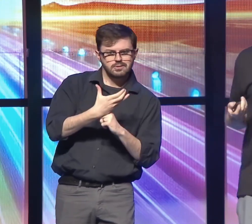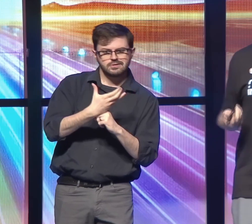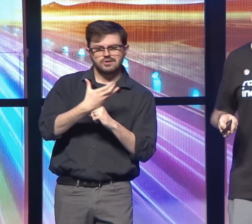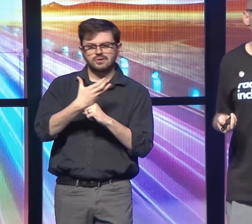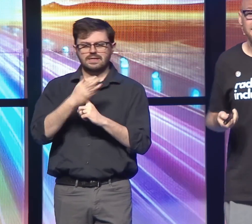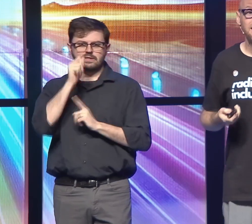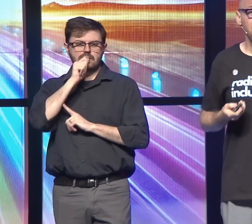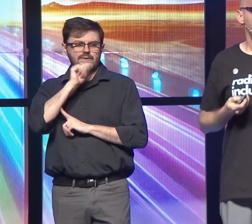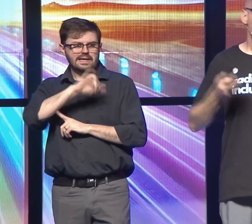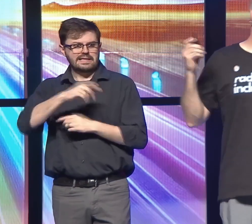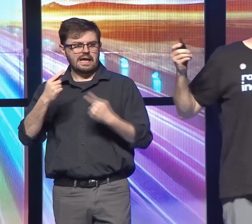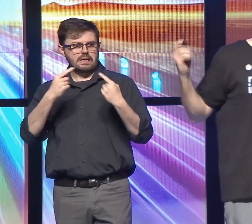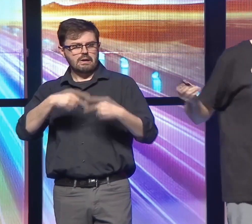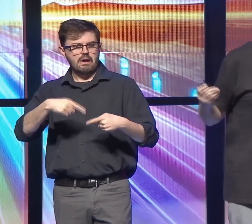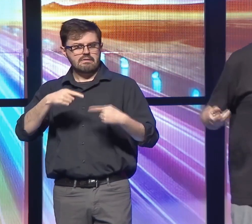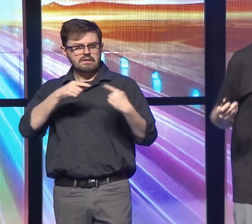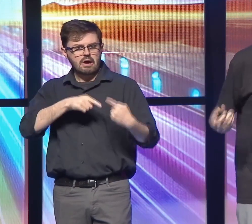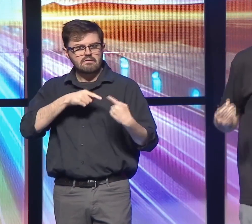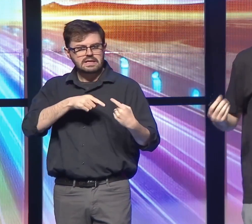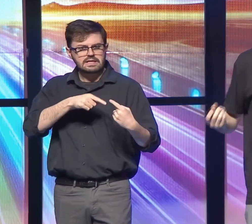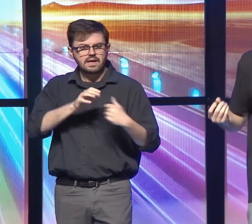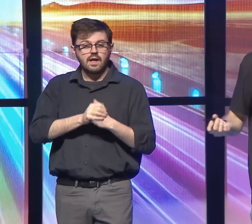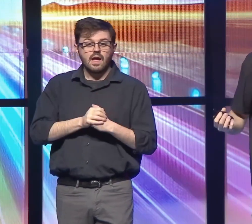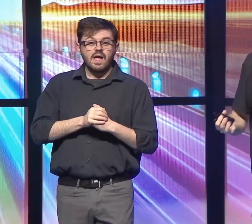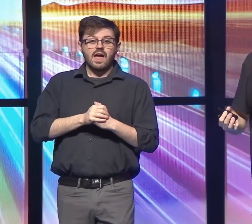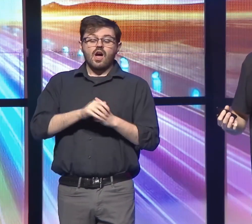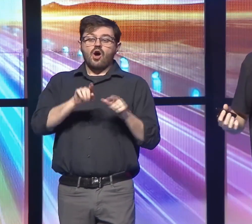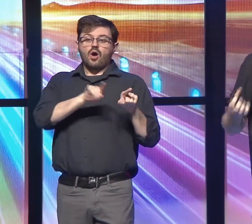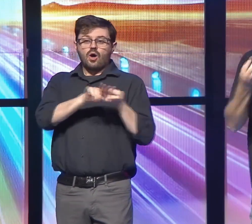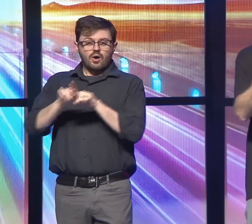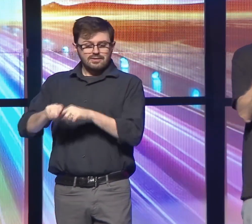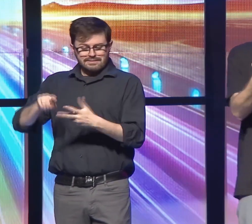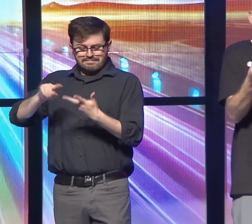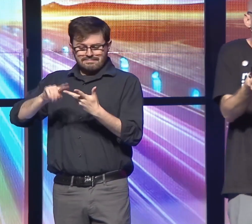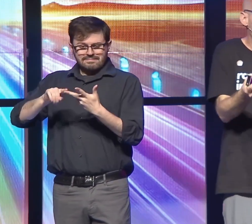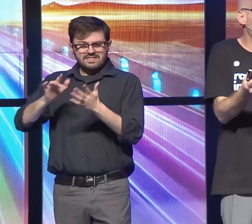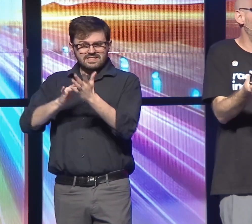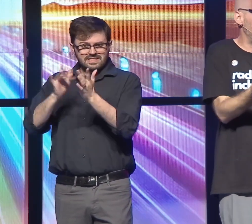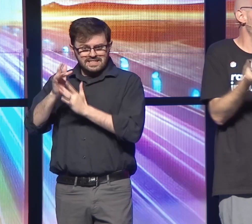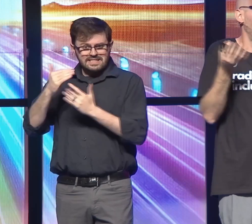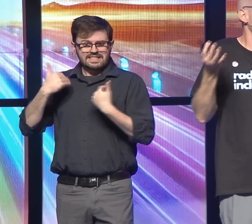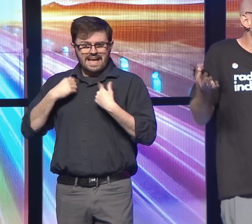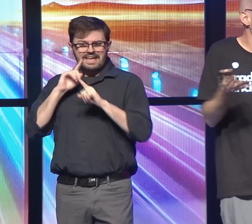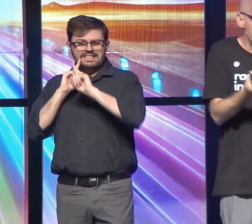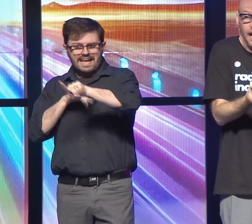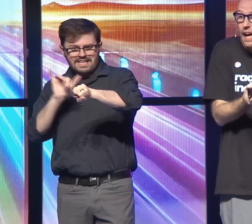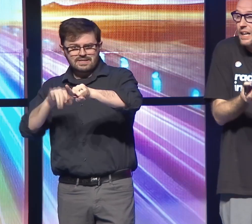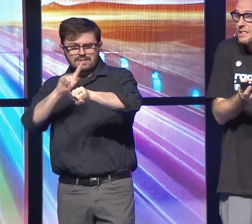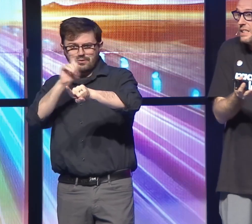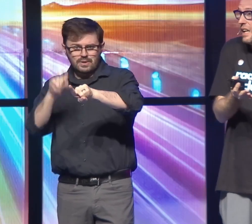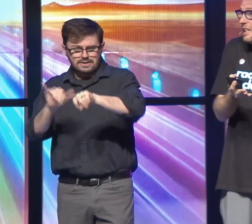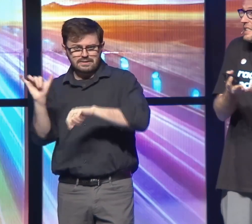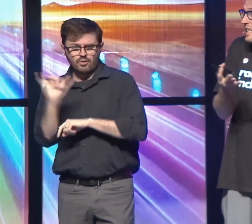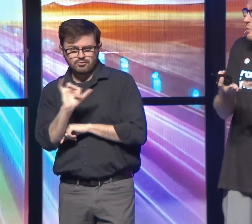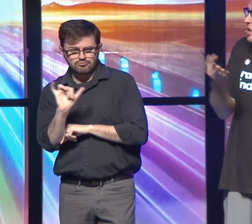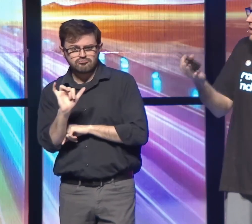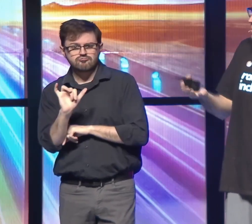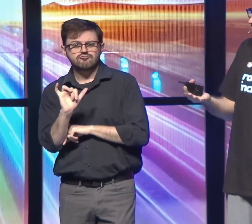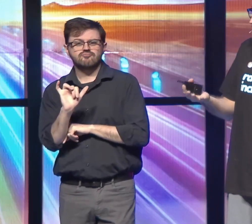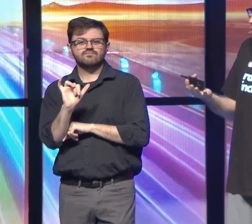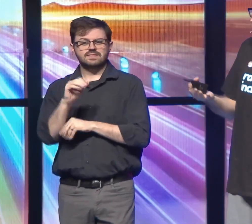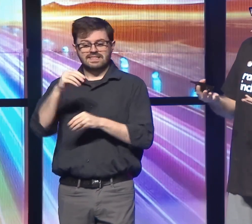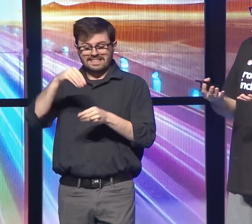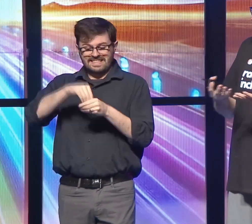of that, Jesus gives us an answer to it. Like within our text, within our sacred text, this thing we